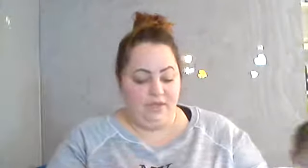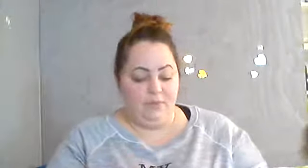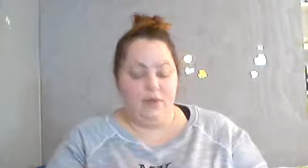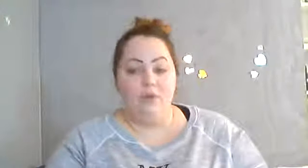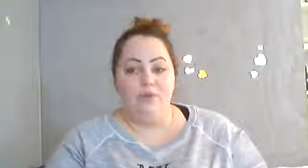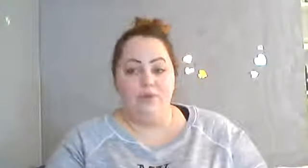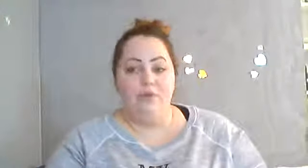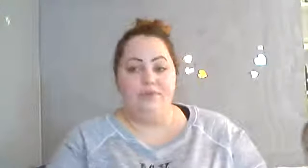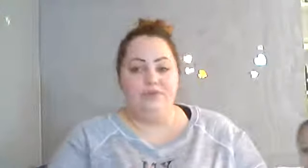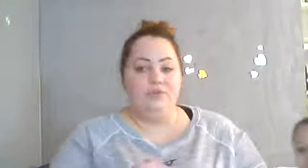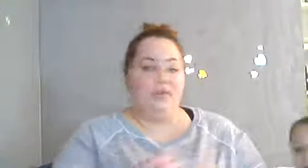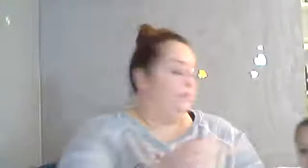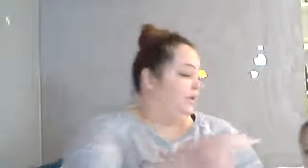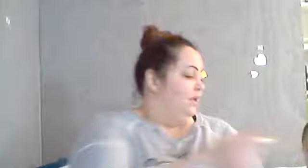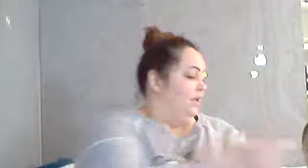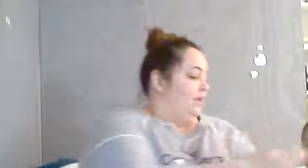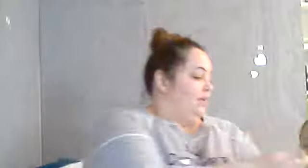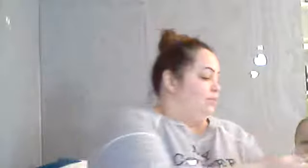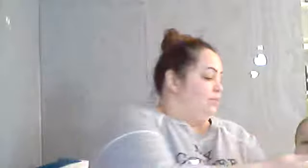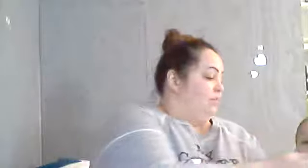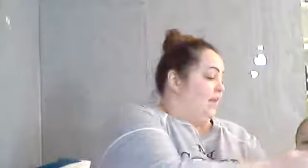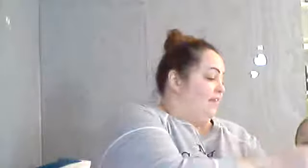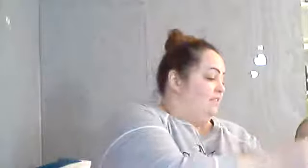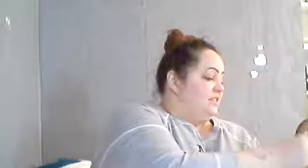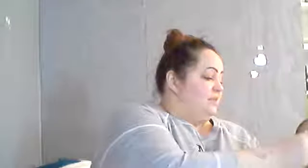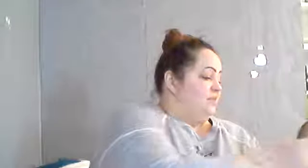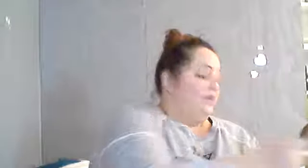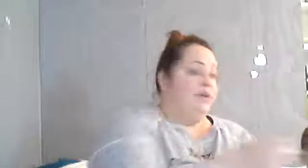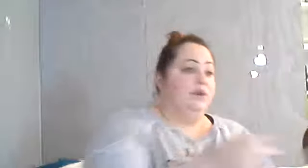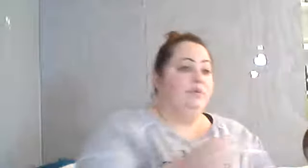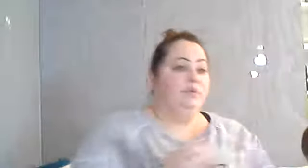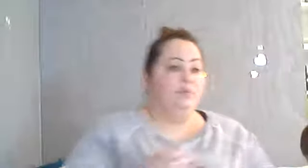Marco Polo and YouTube Live is the best way to go.